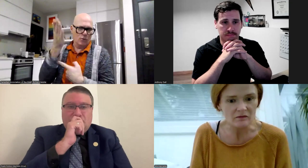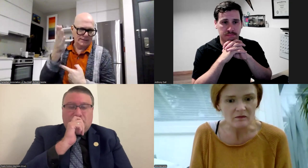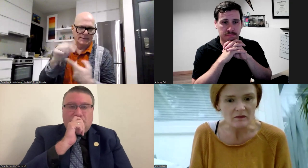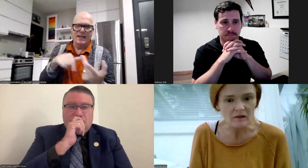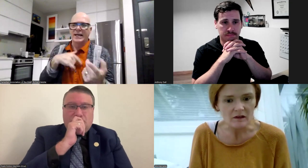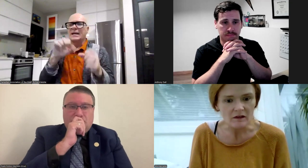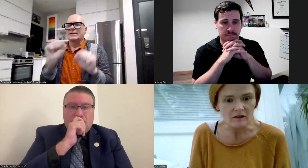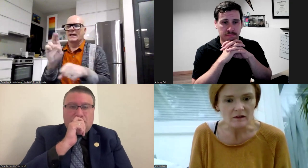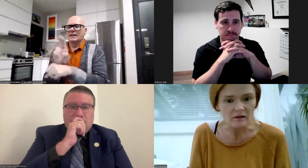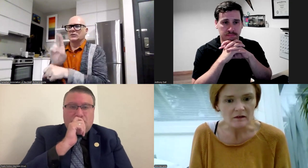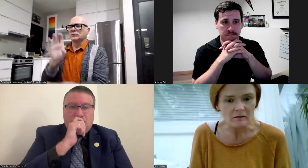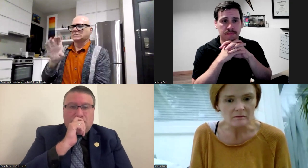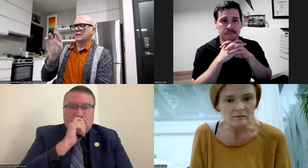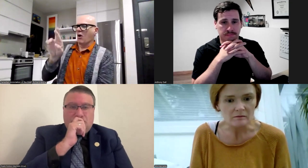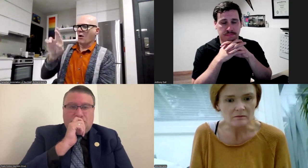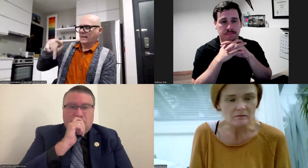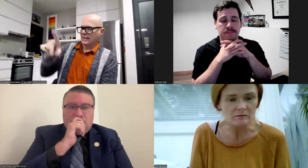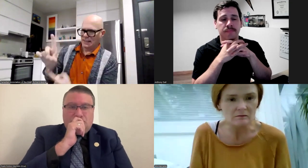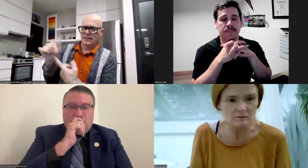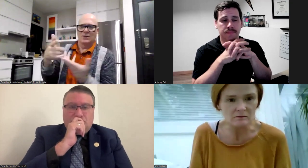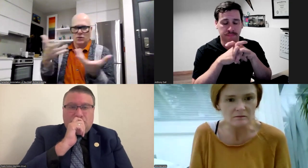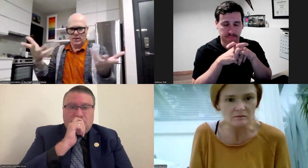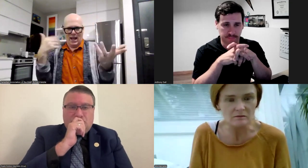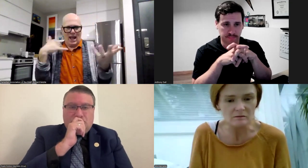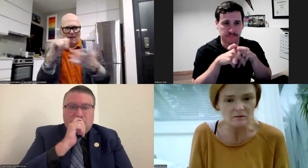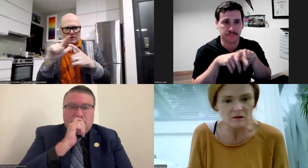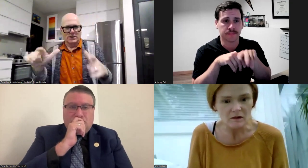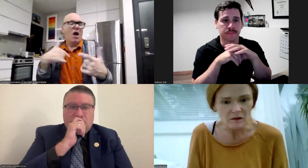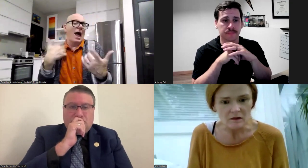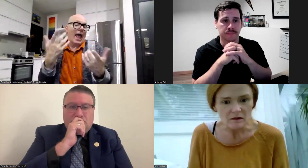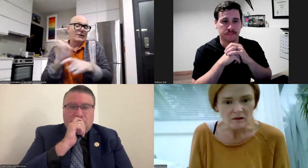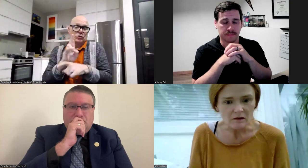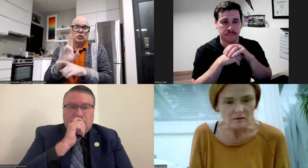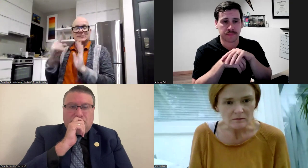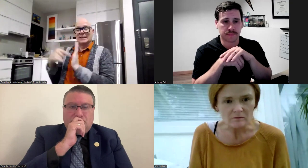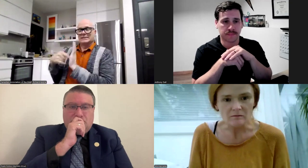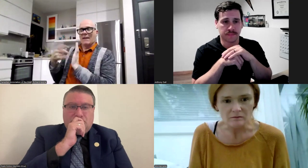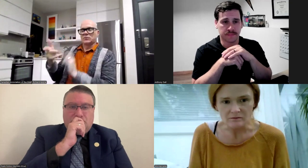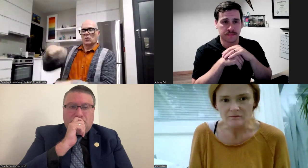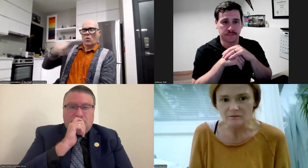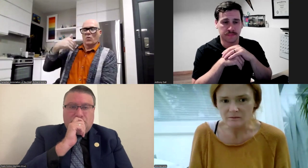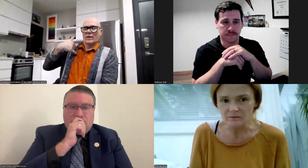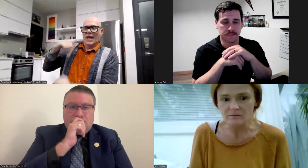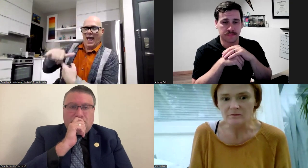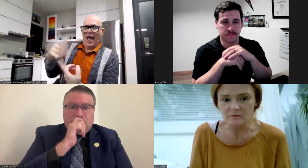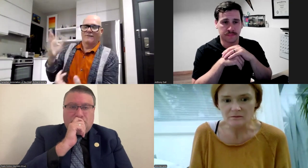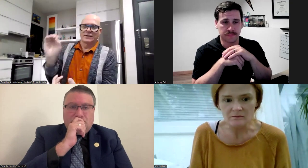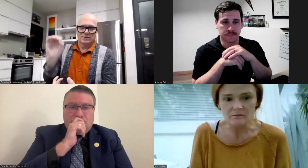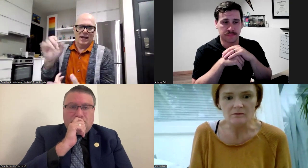table. But again, go to the World Federation of the Deaf website, look at the Convention on the Rights for People with Disability, the